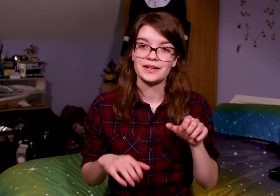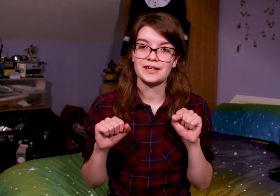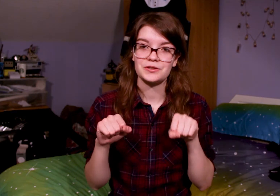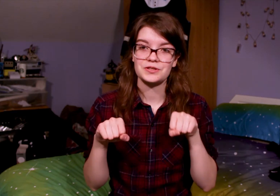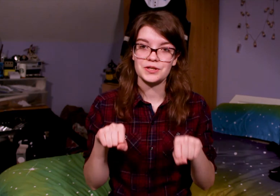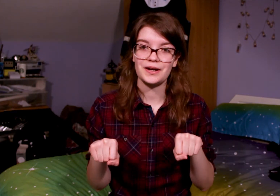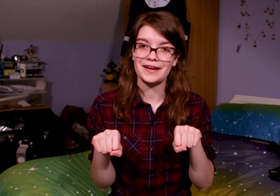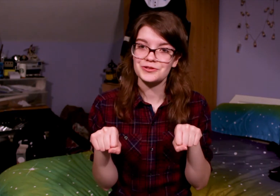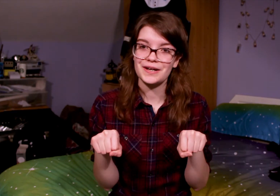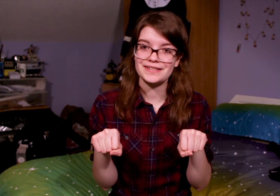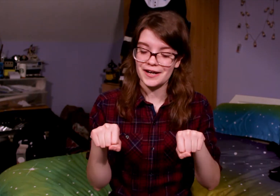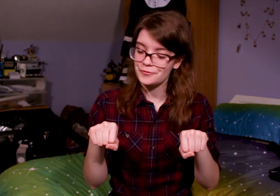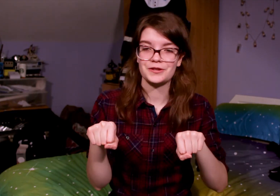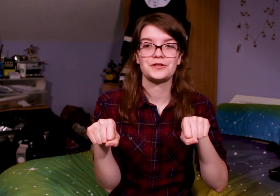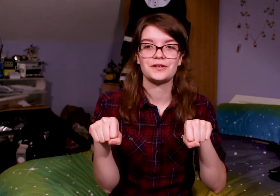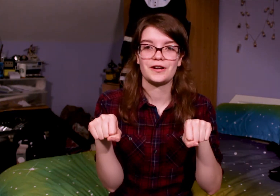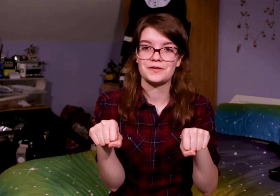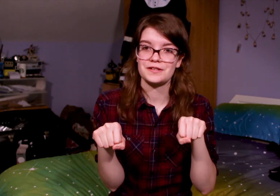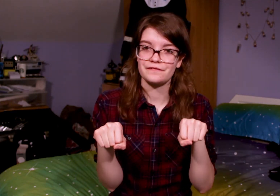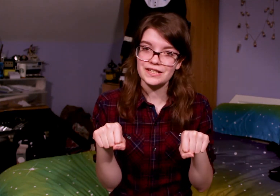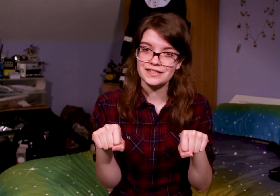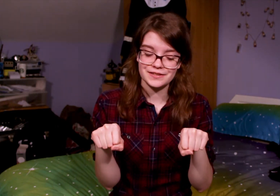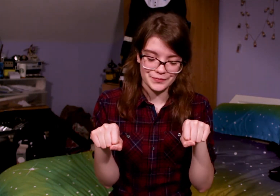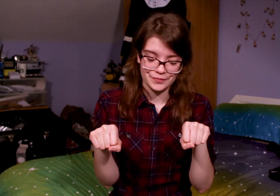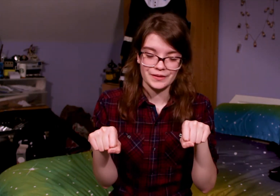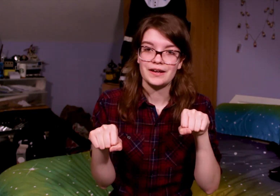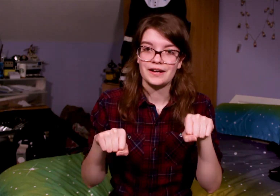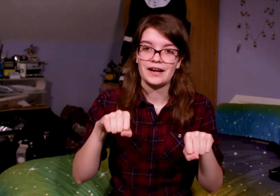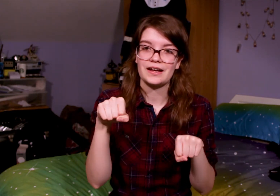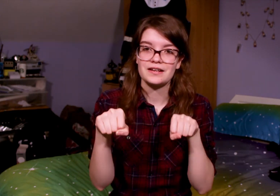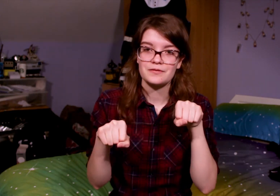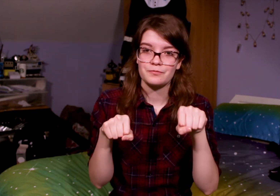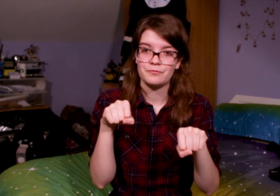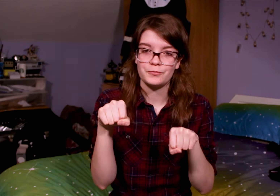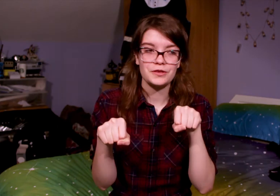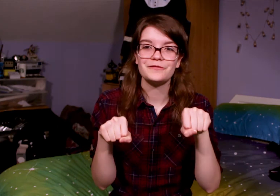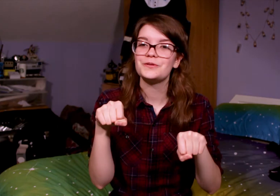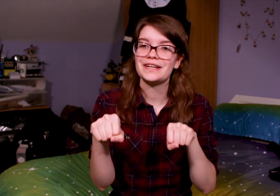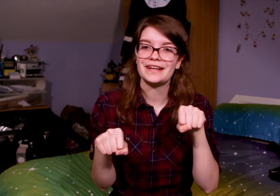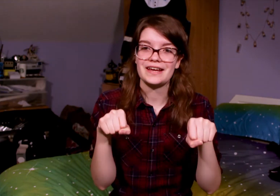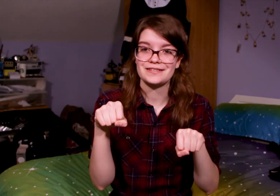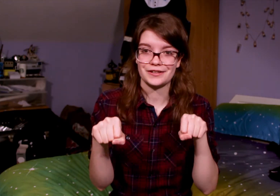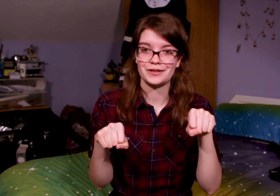get your two handlebars out with your closed fists and put them forward in a circular